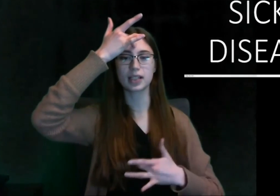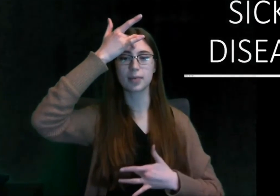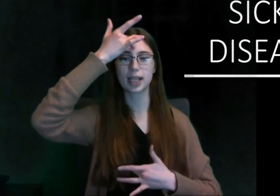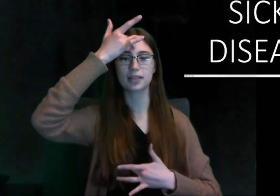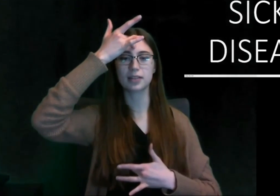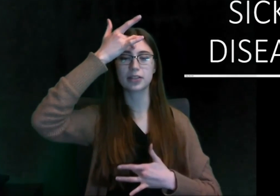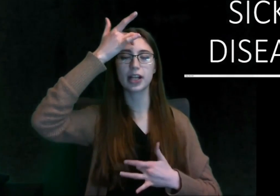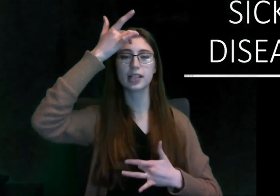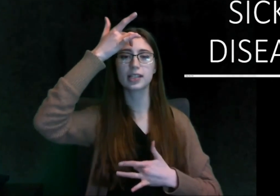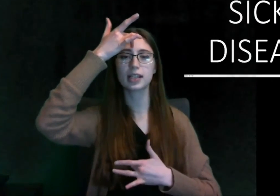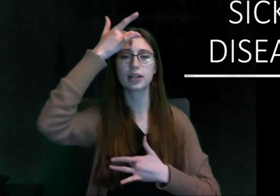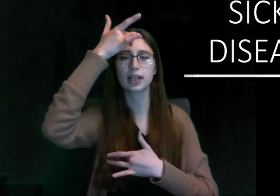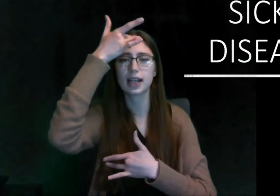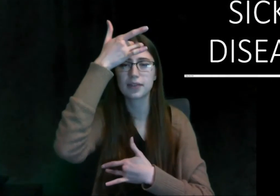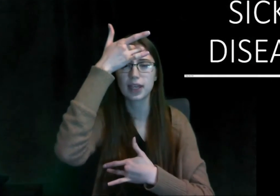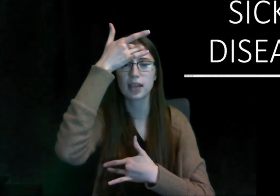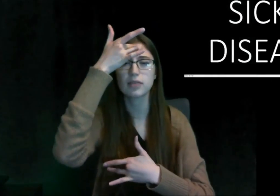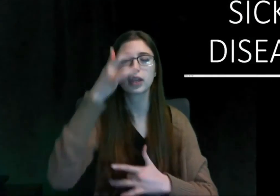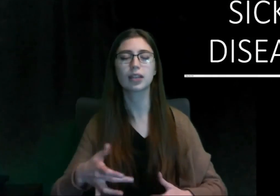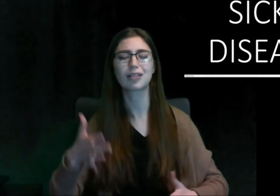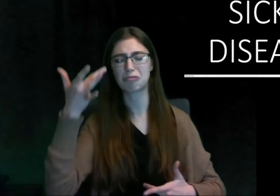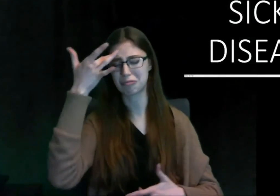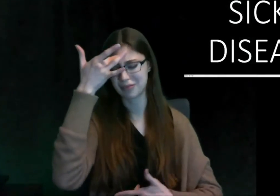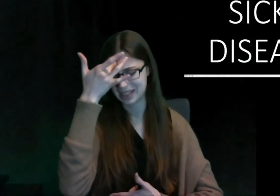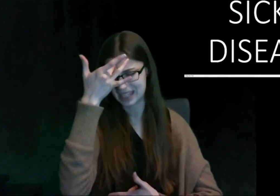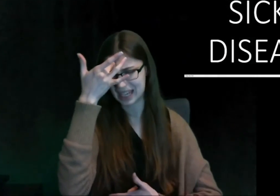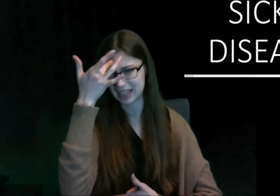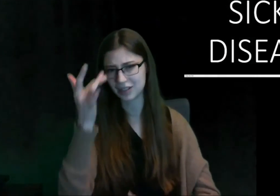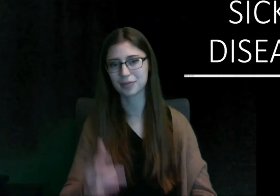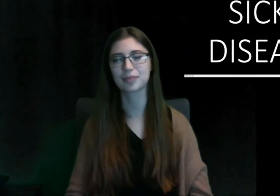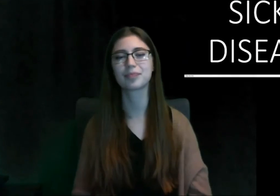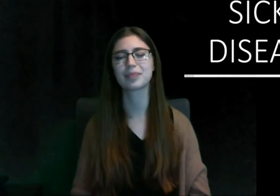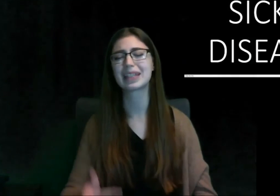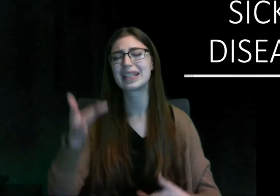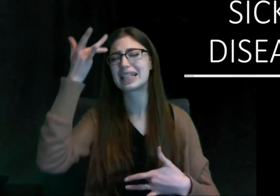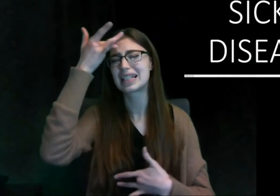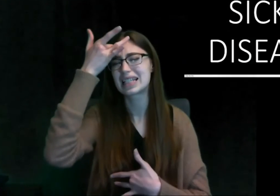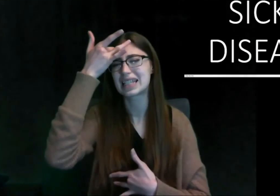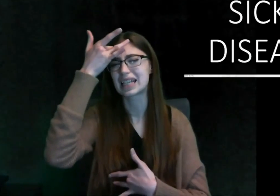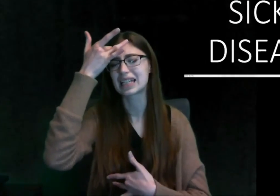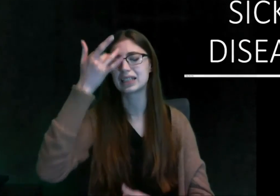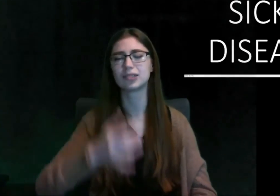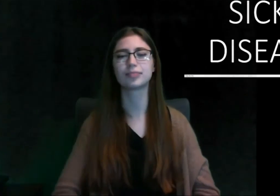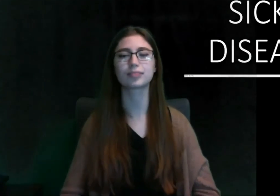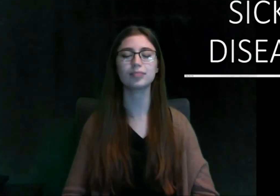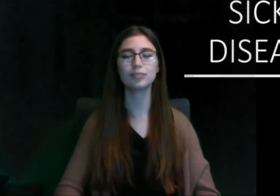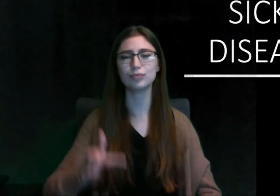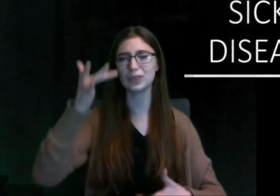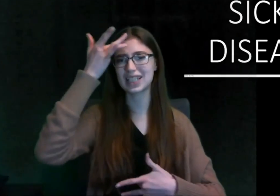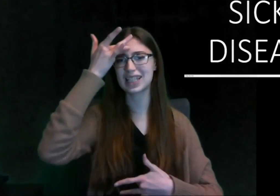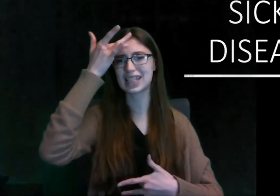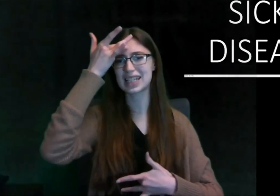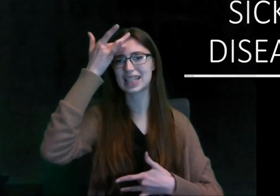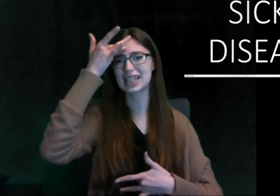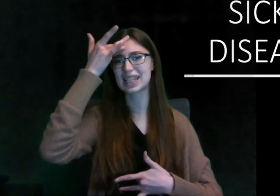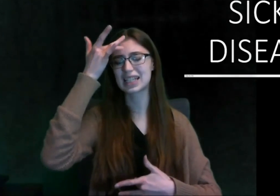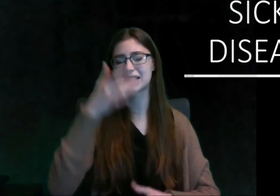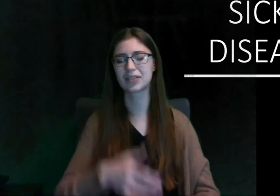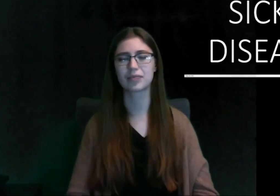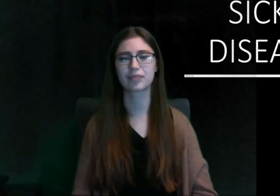hand on your chest, and you're going to kind of cave in. Sick, sick, disease.